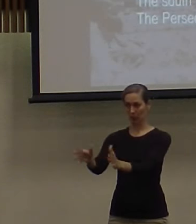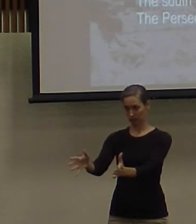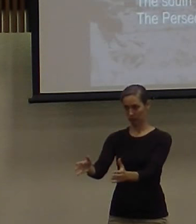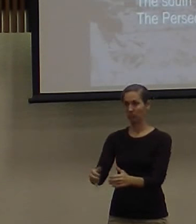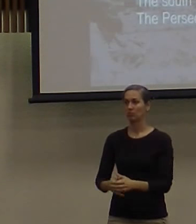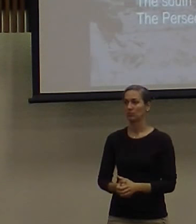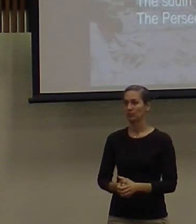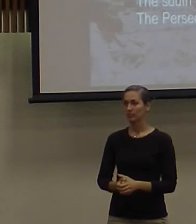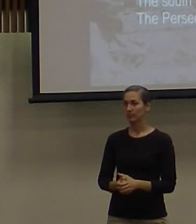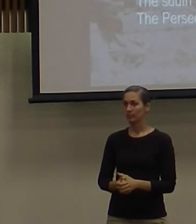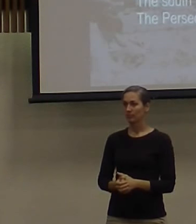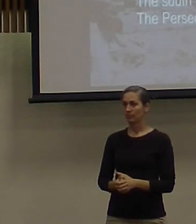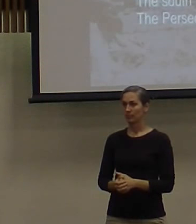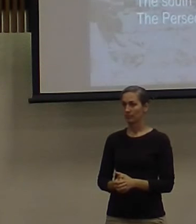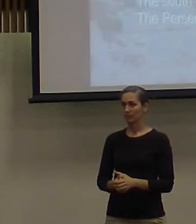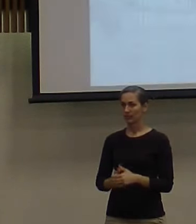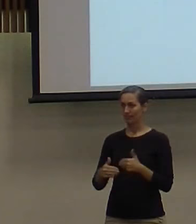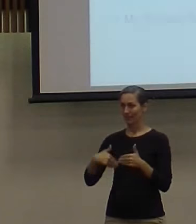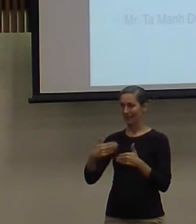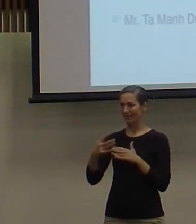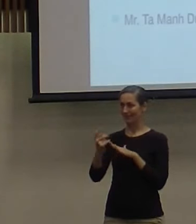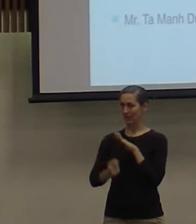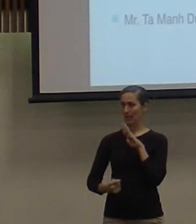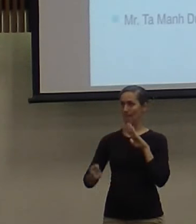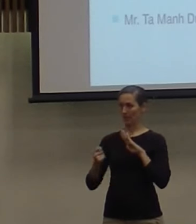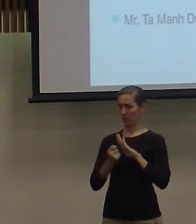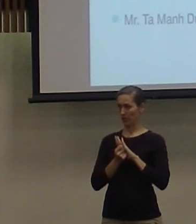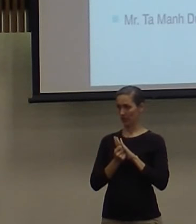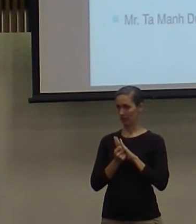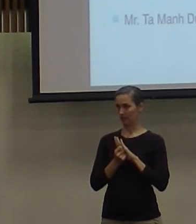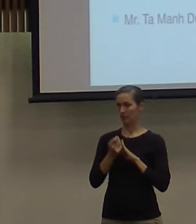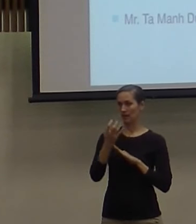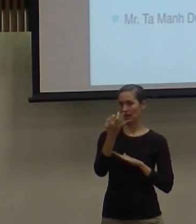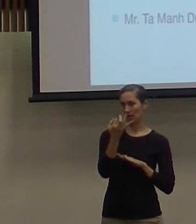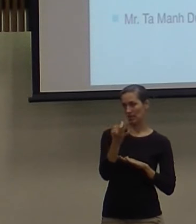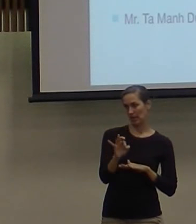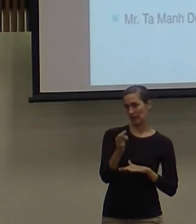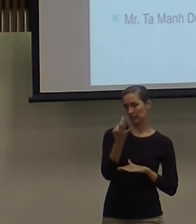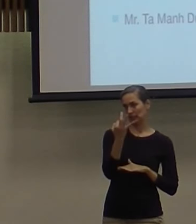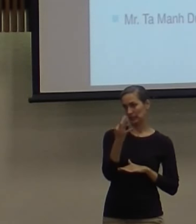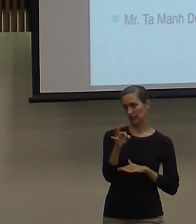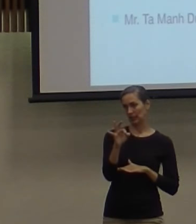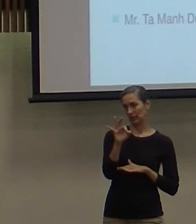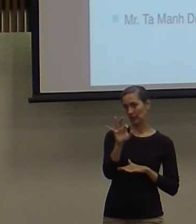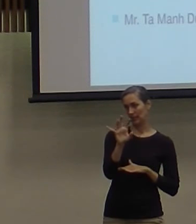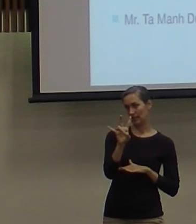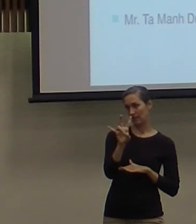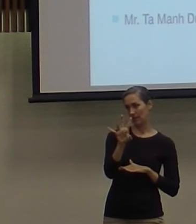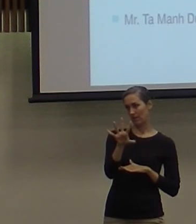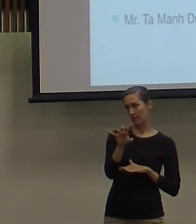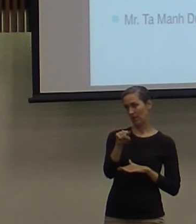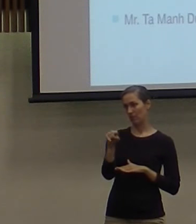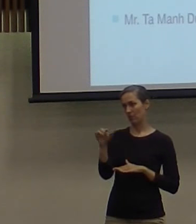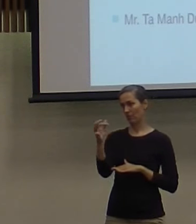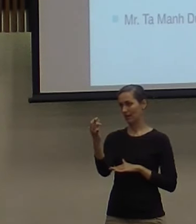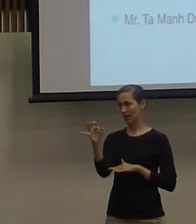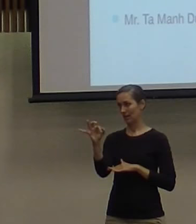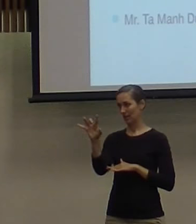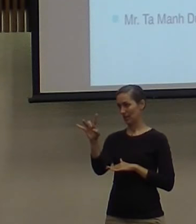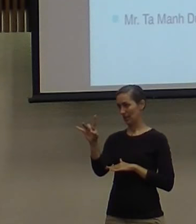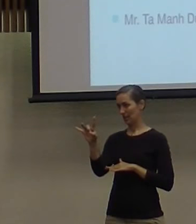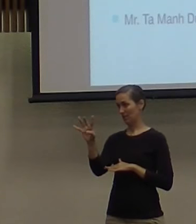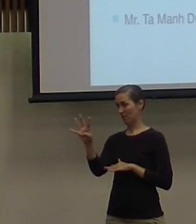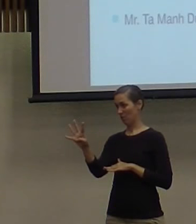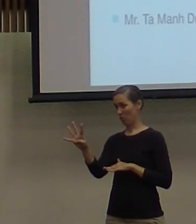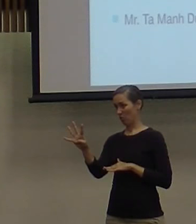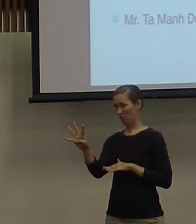second period of time that from 1975 to 1984, and this is